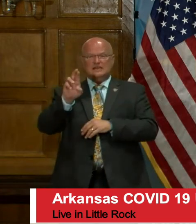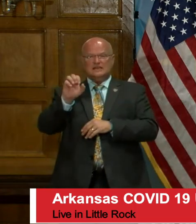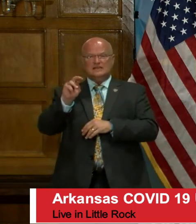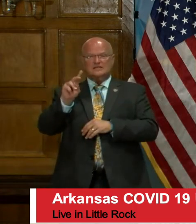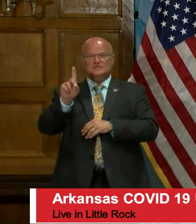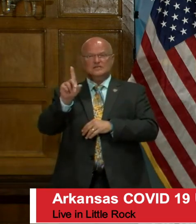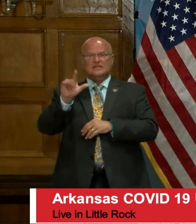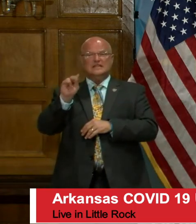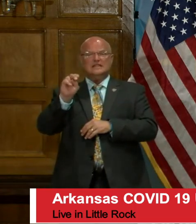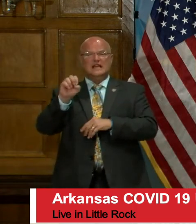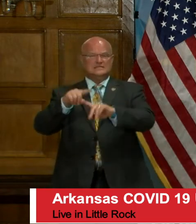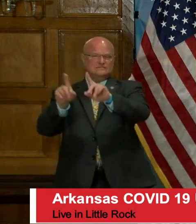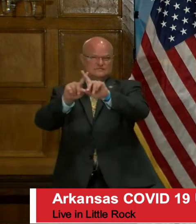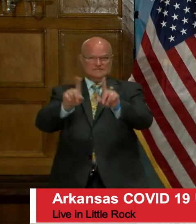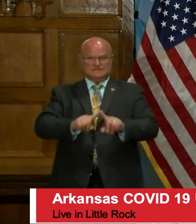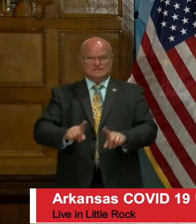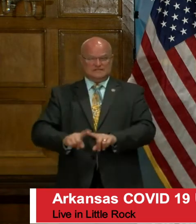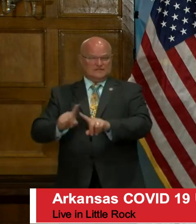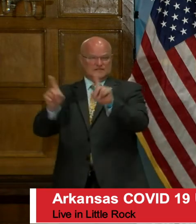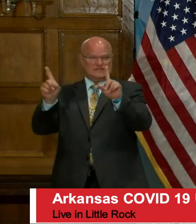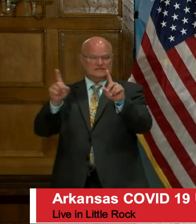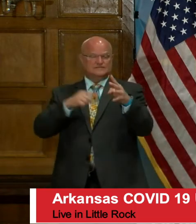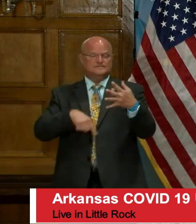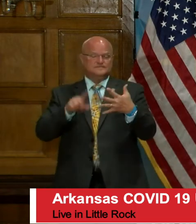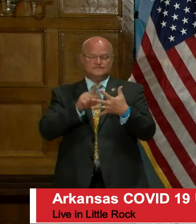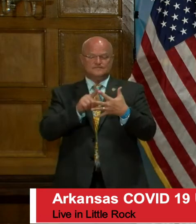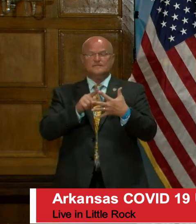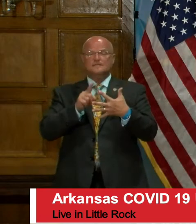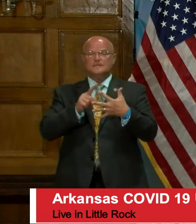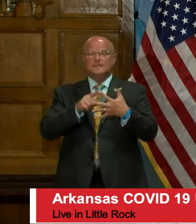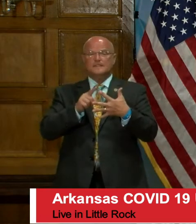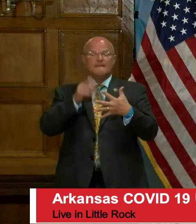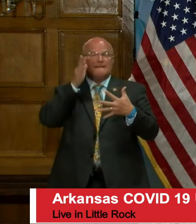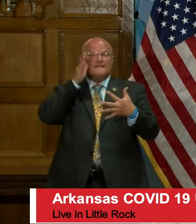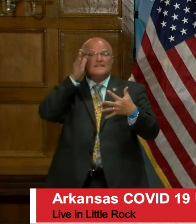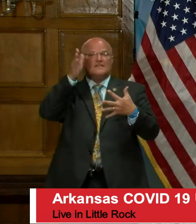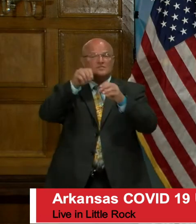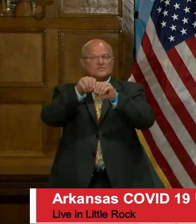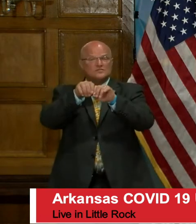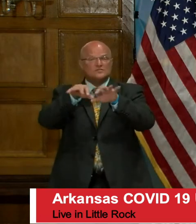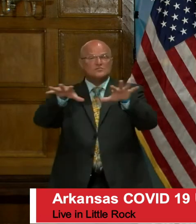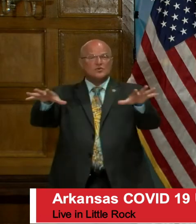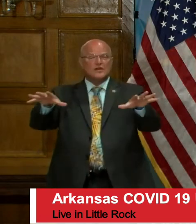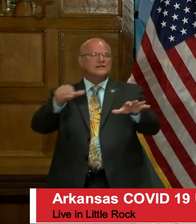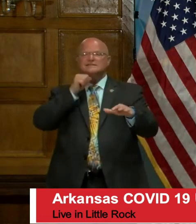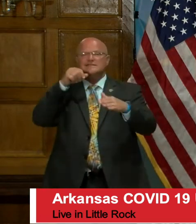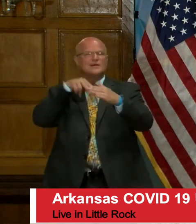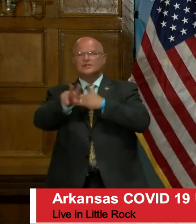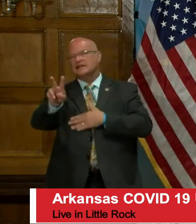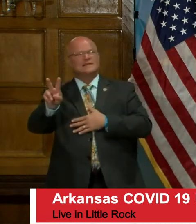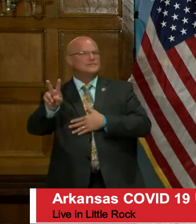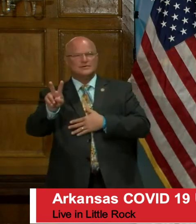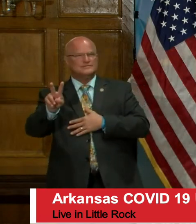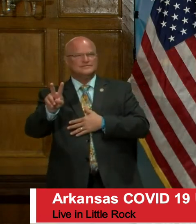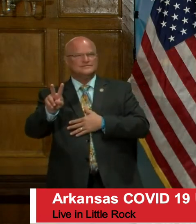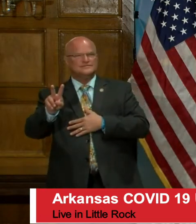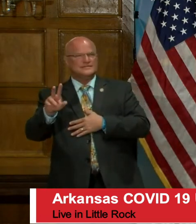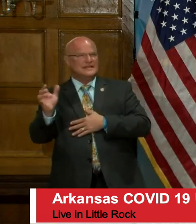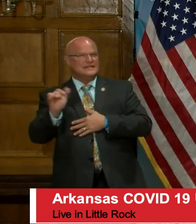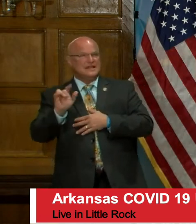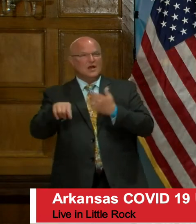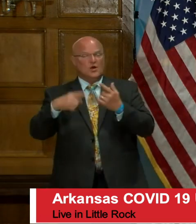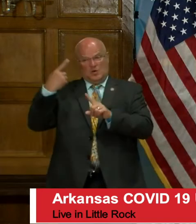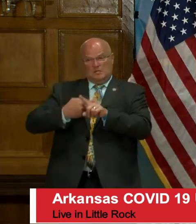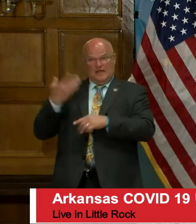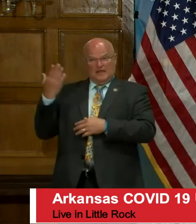All the regions are different. Second, the future spread is not predictable. Just like